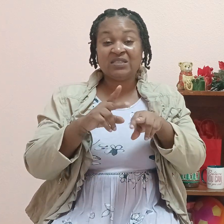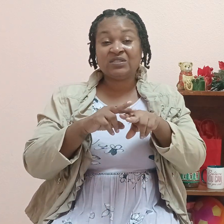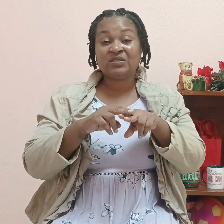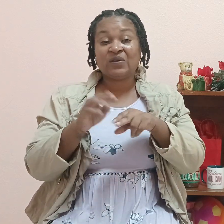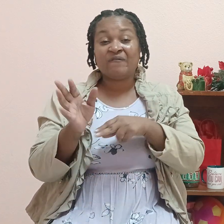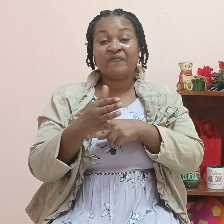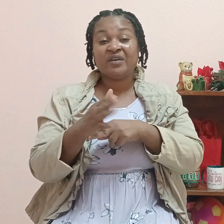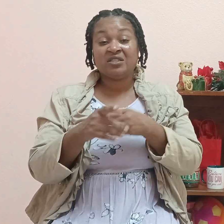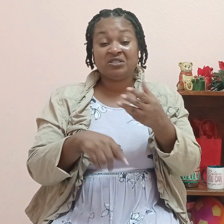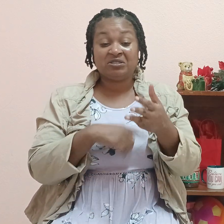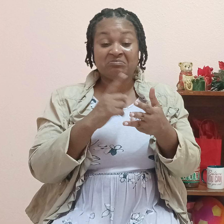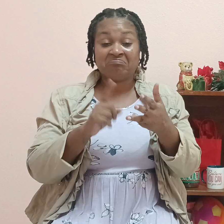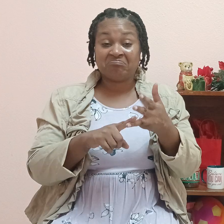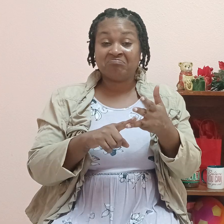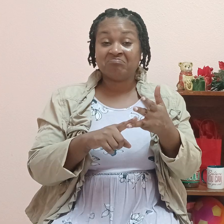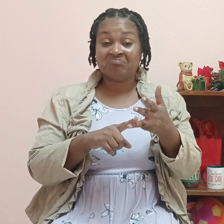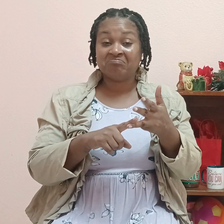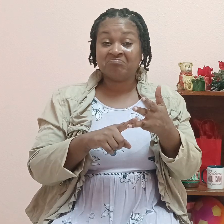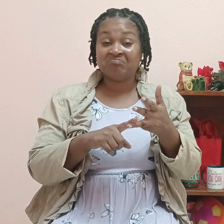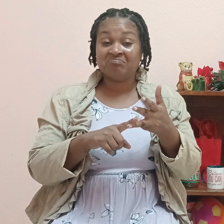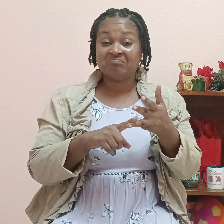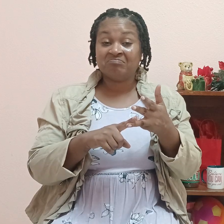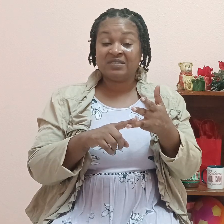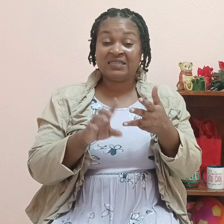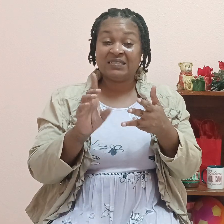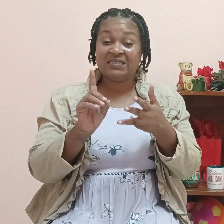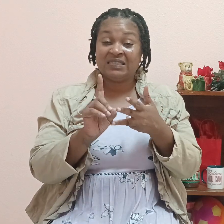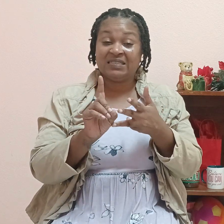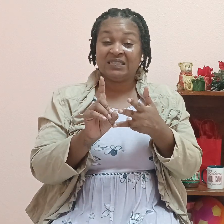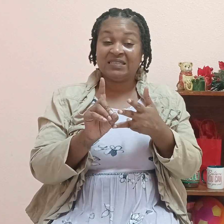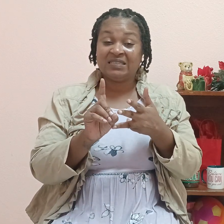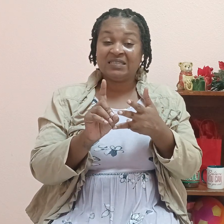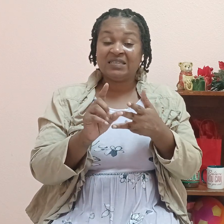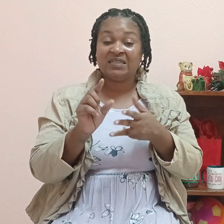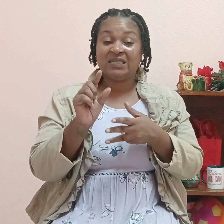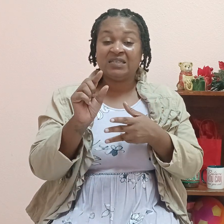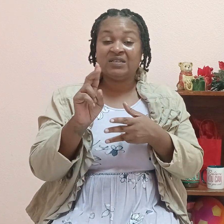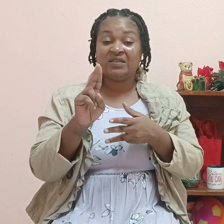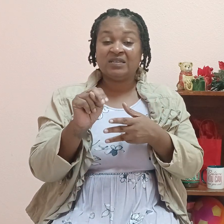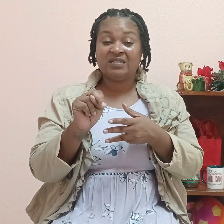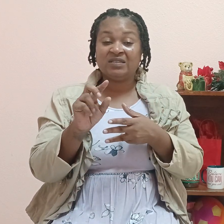D, gungo peas and rice.